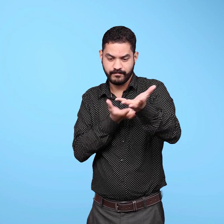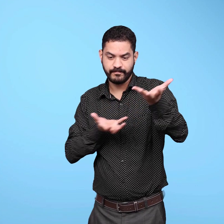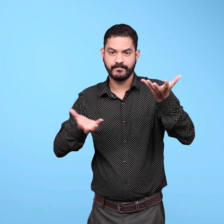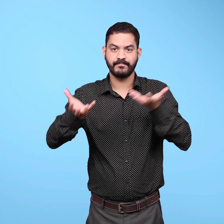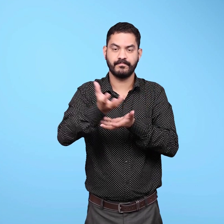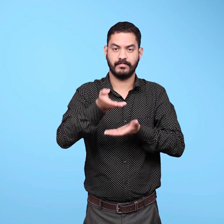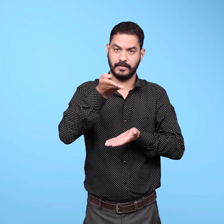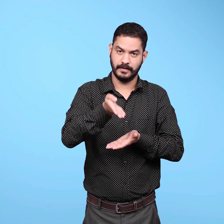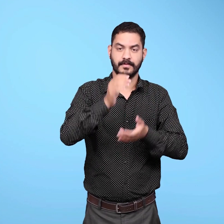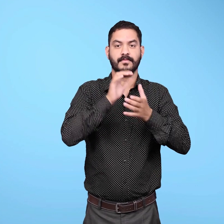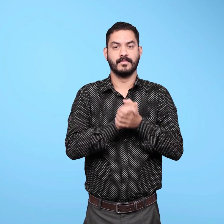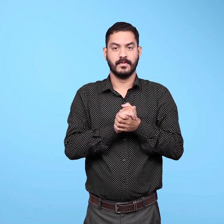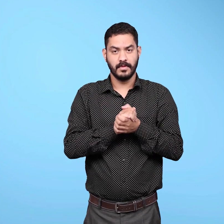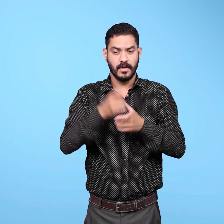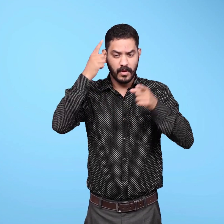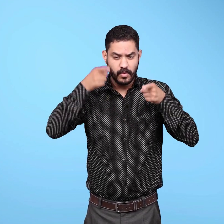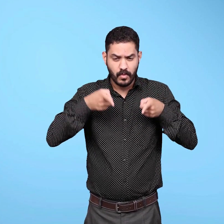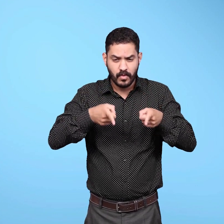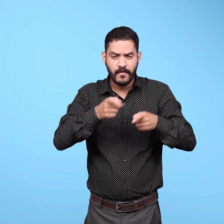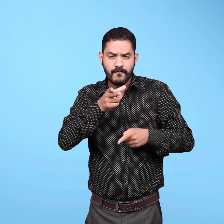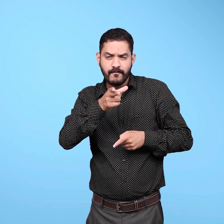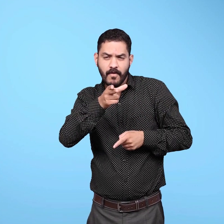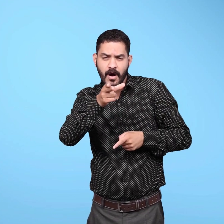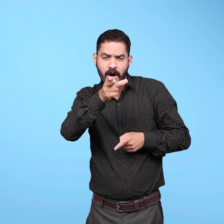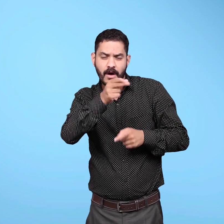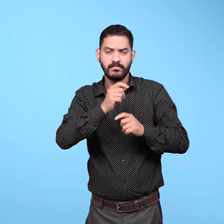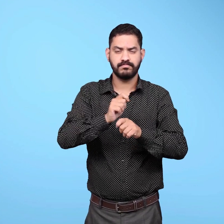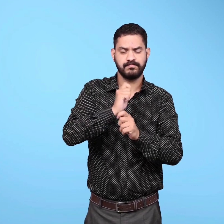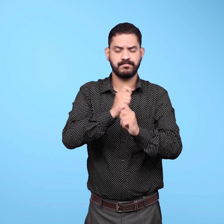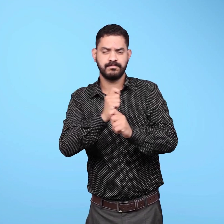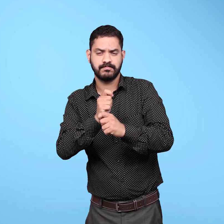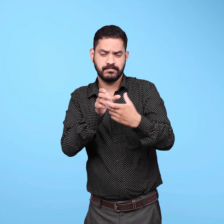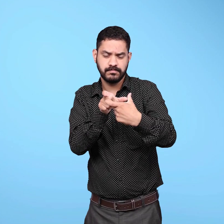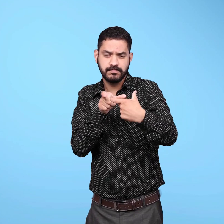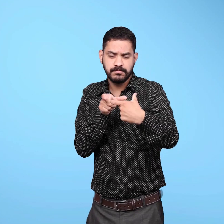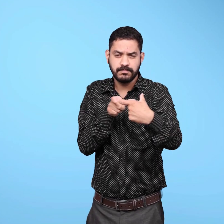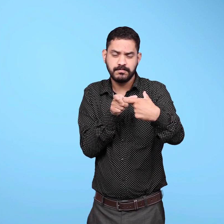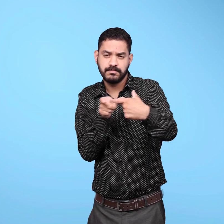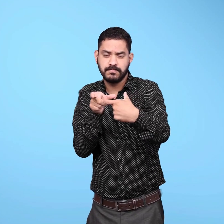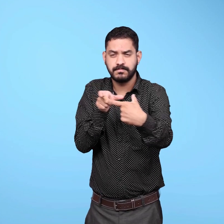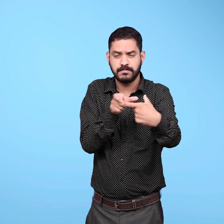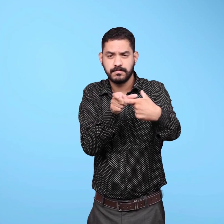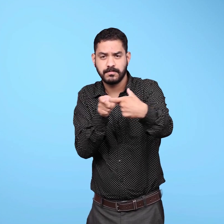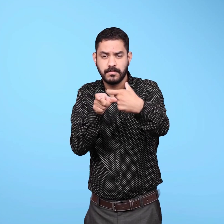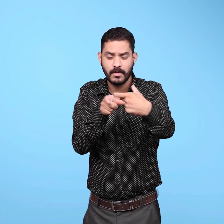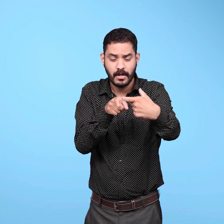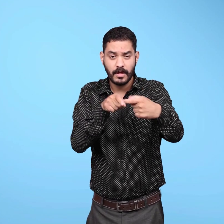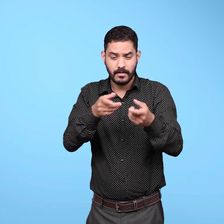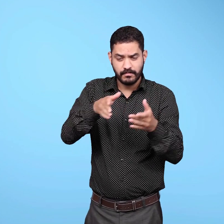the salt of another, crossing the long roads in carts, through sands white as